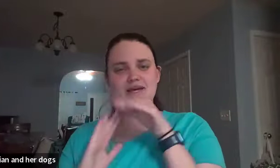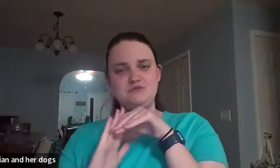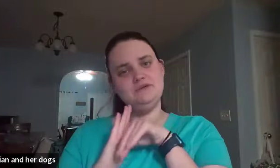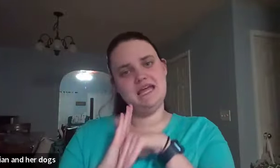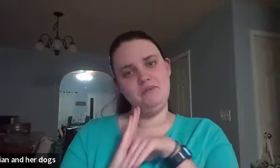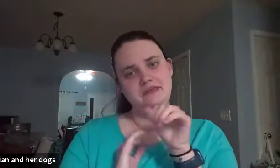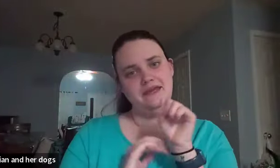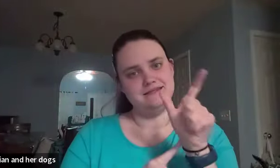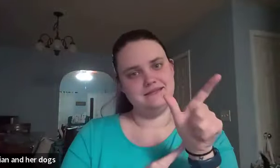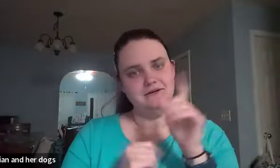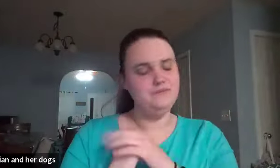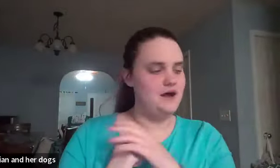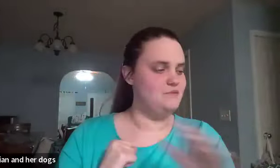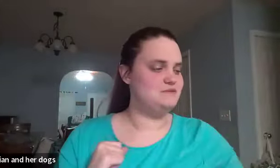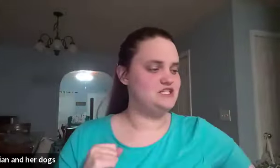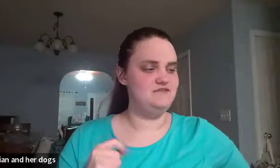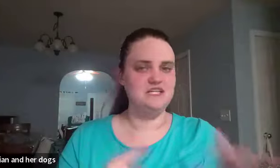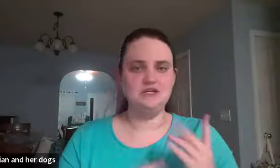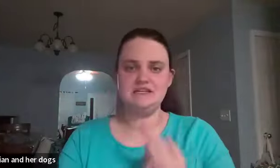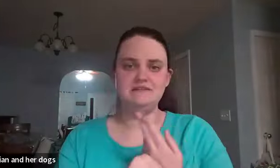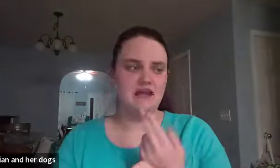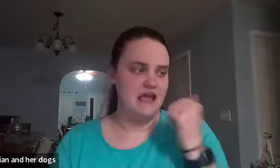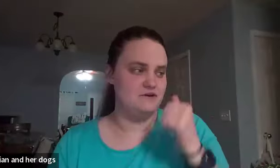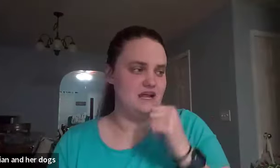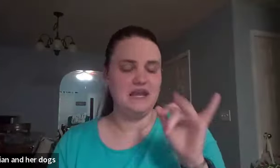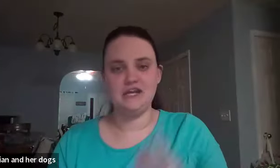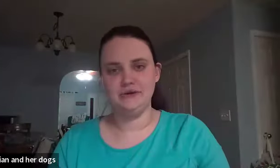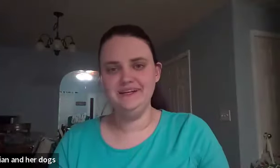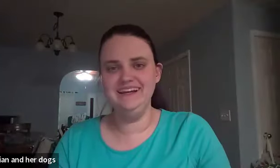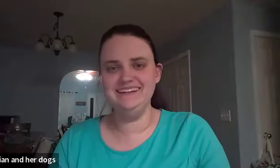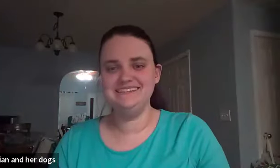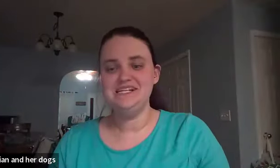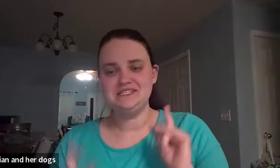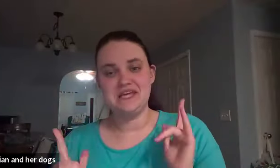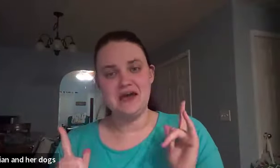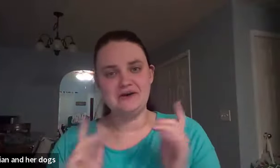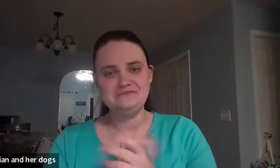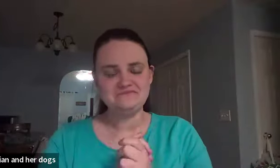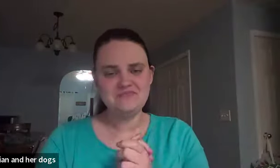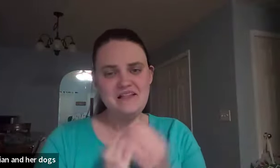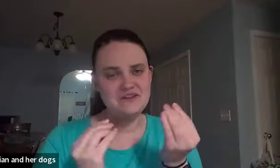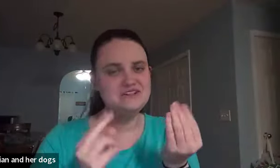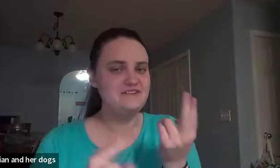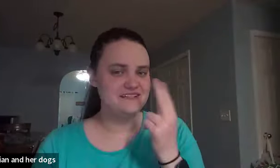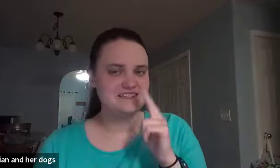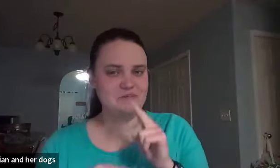sometimes will go down with your ASL, especially if you use it every day like I do. So there's a little fun